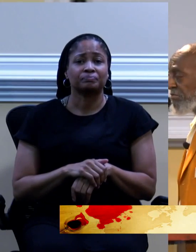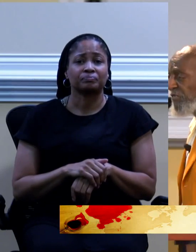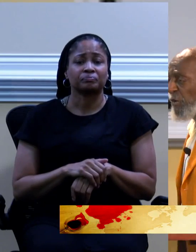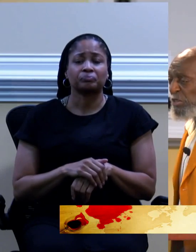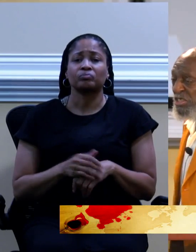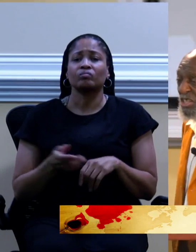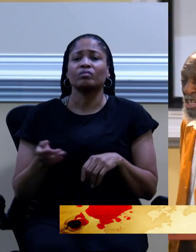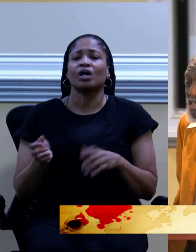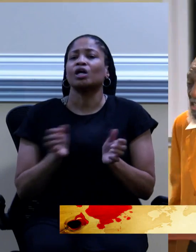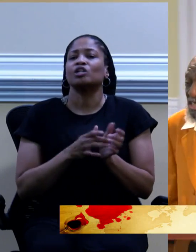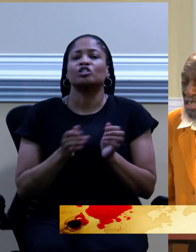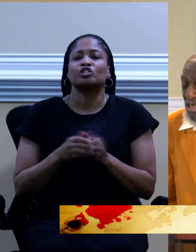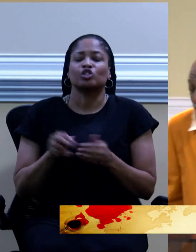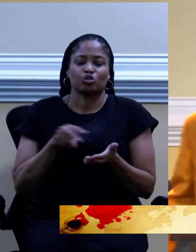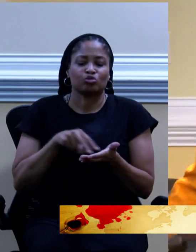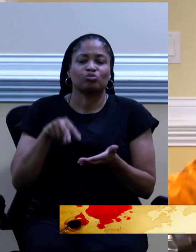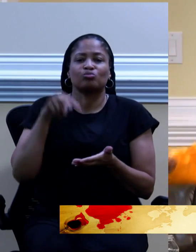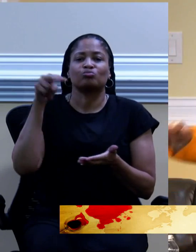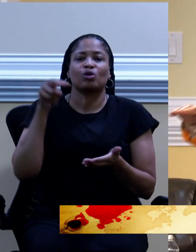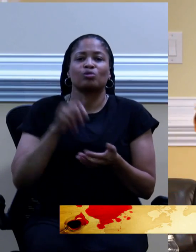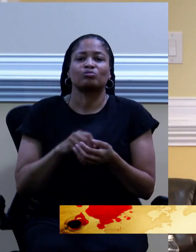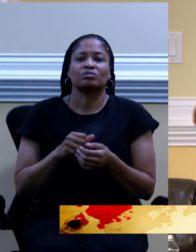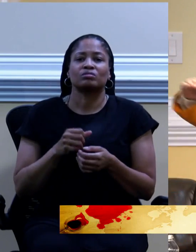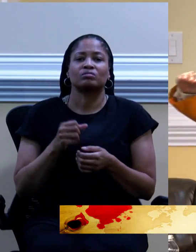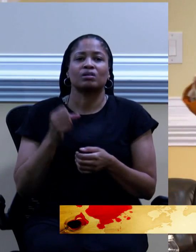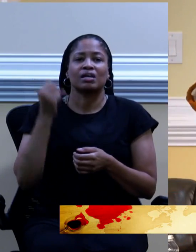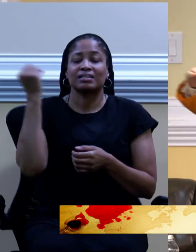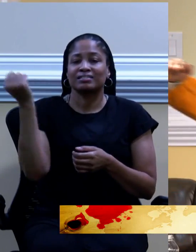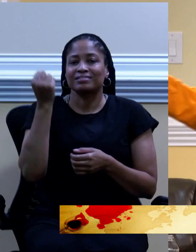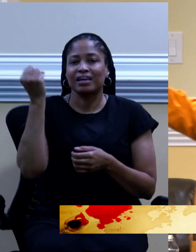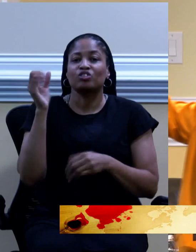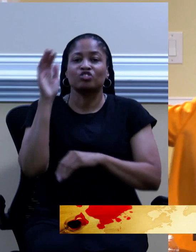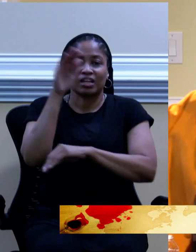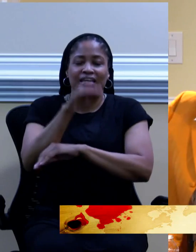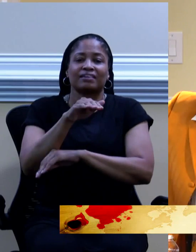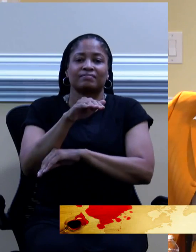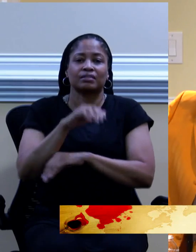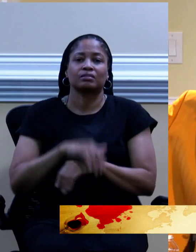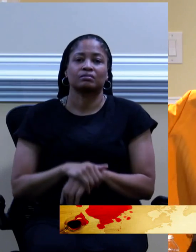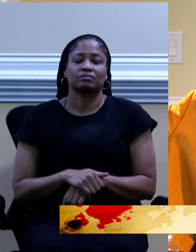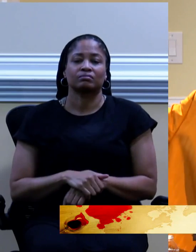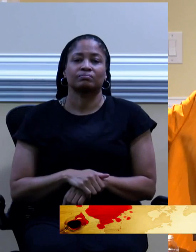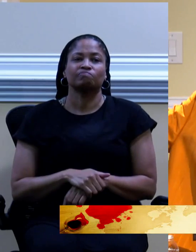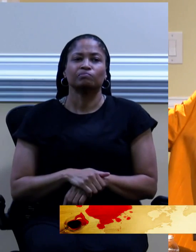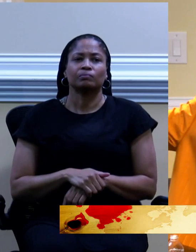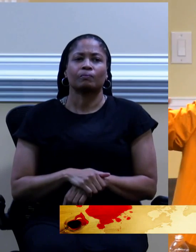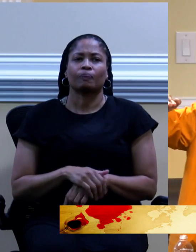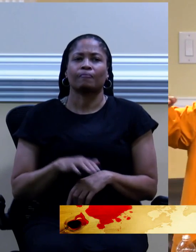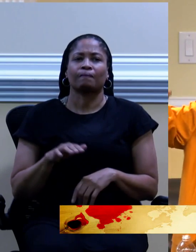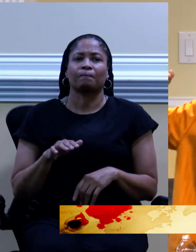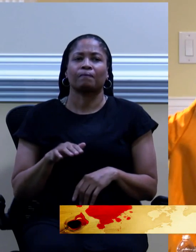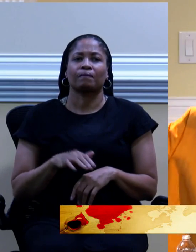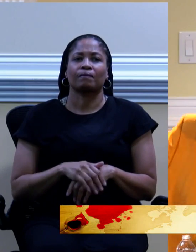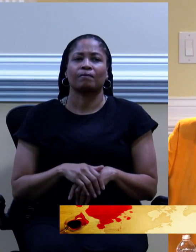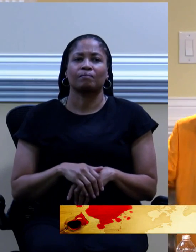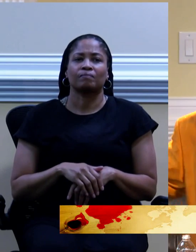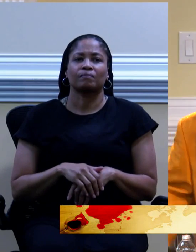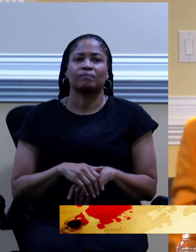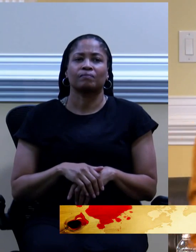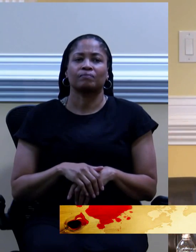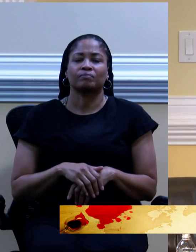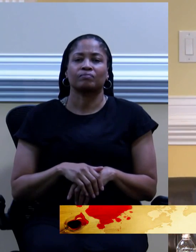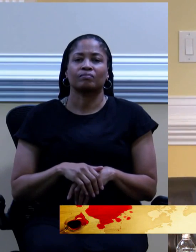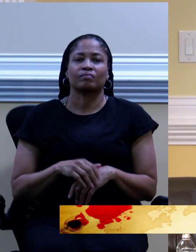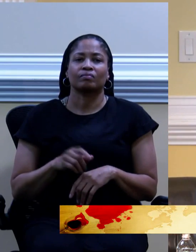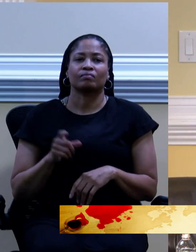before the sun went down, before it got dark. because he couldn't go to Saturday